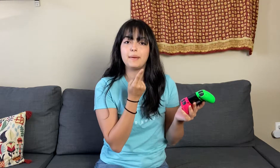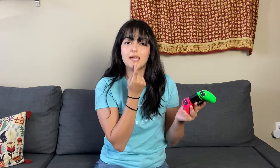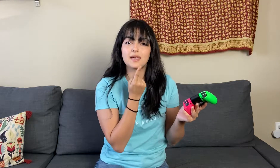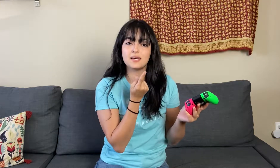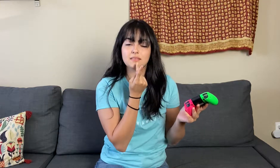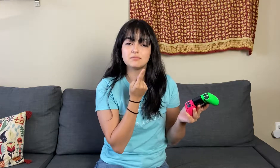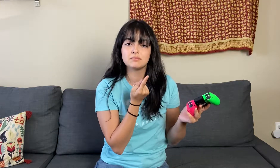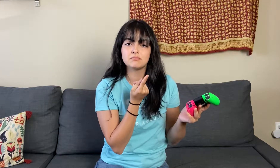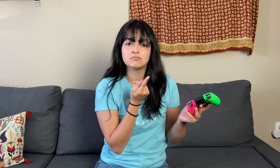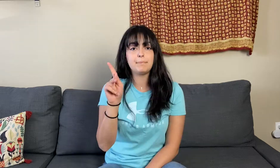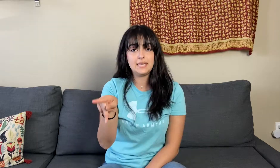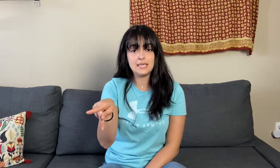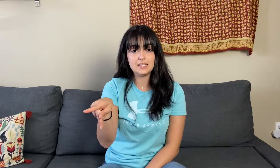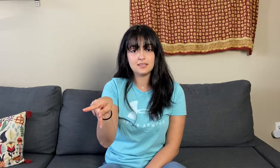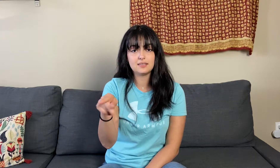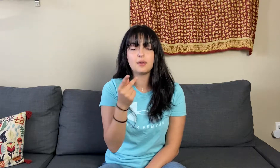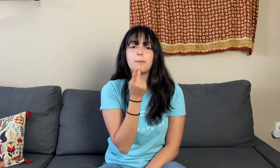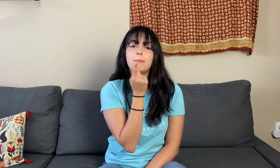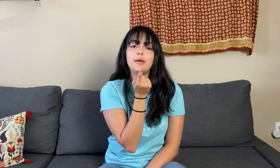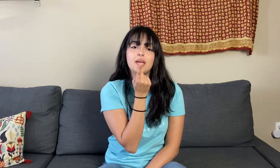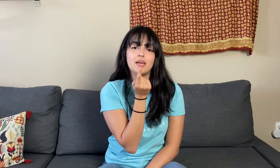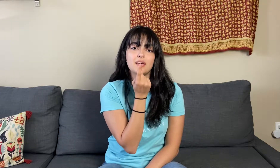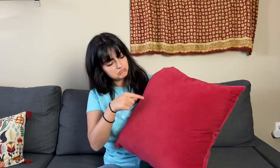pink. P. Pink.